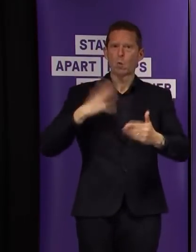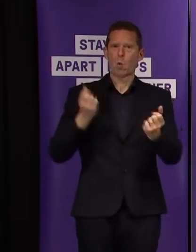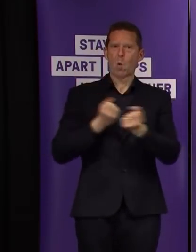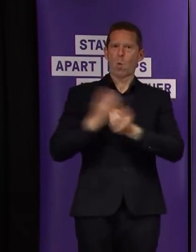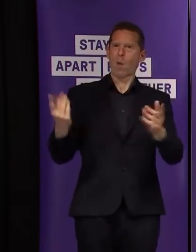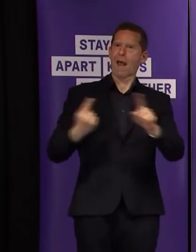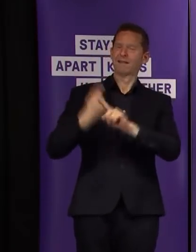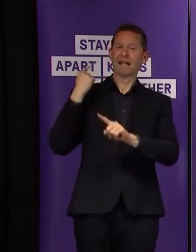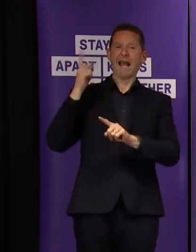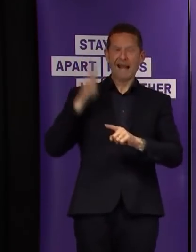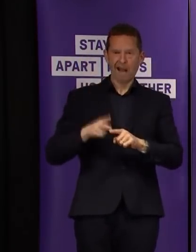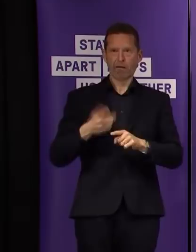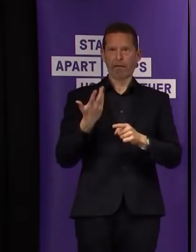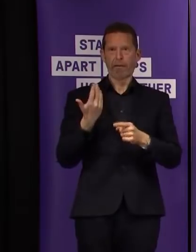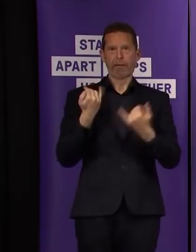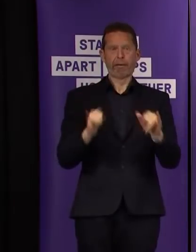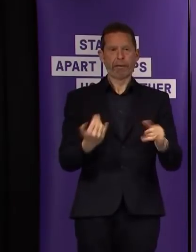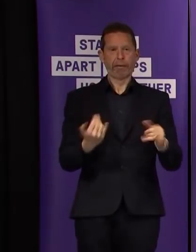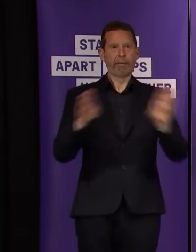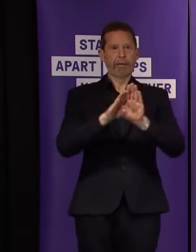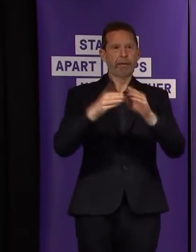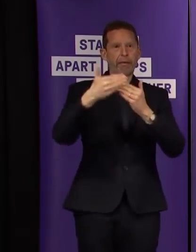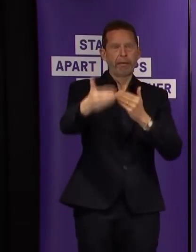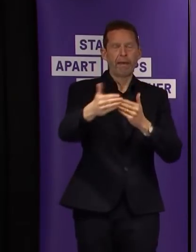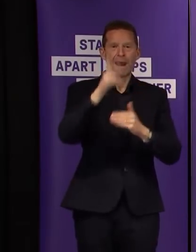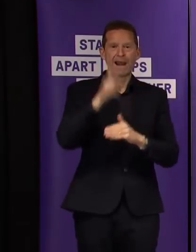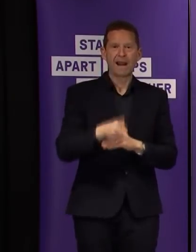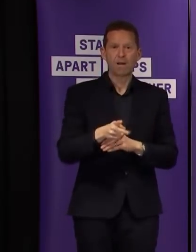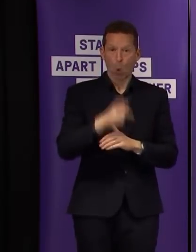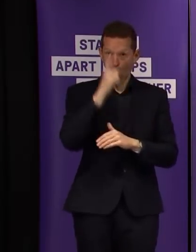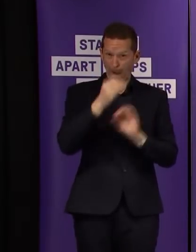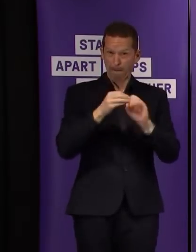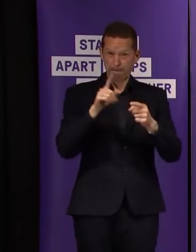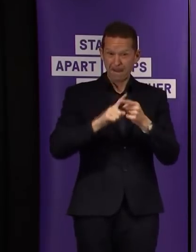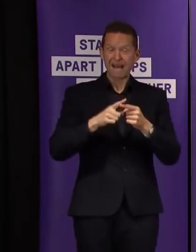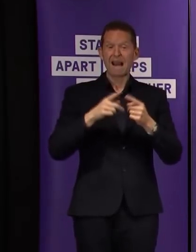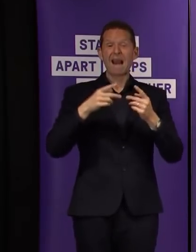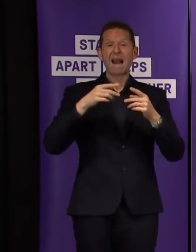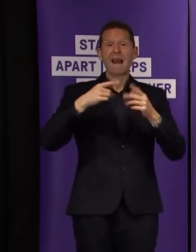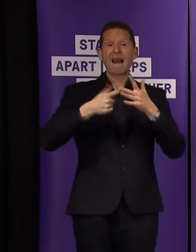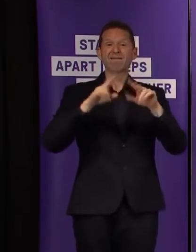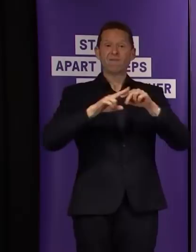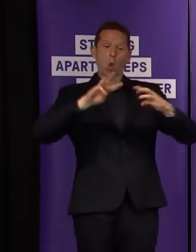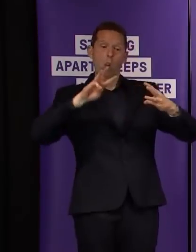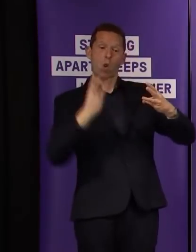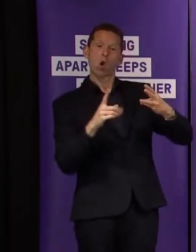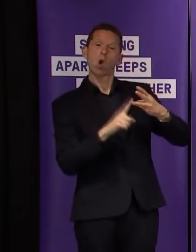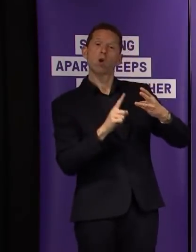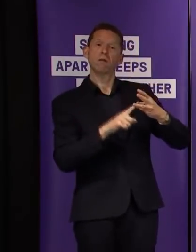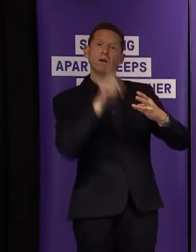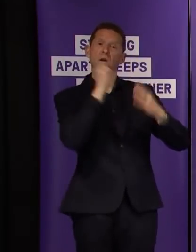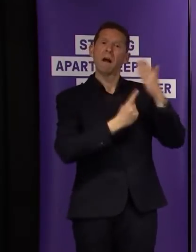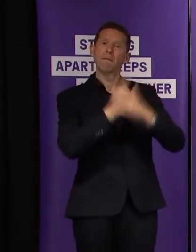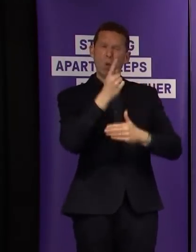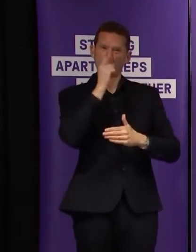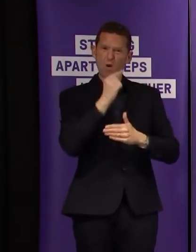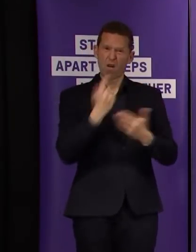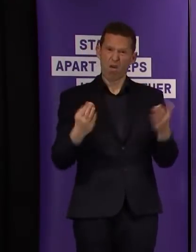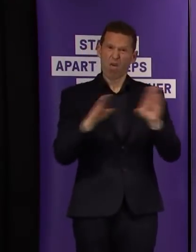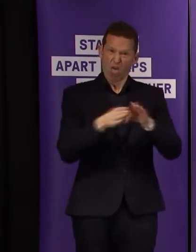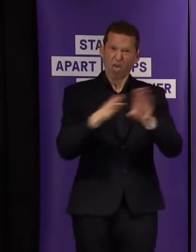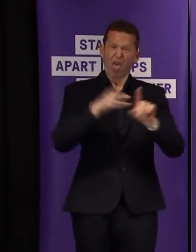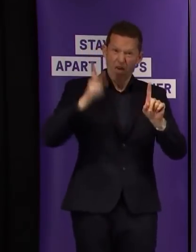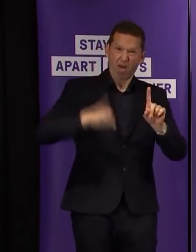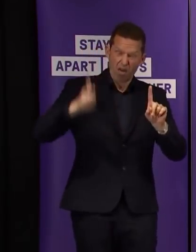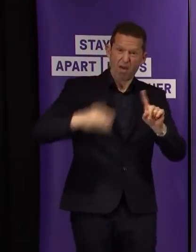with another lockdown. And when I say lockdown, it would be probably multiple lockdowns, because a third wave will be even